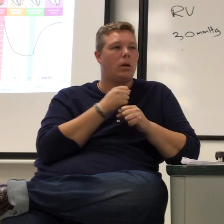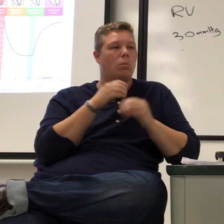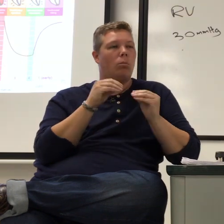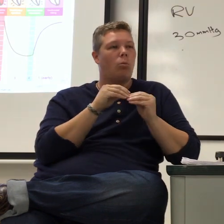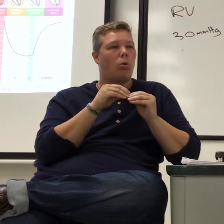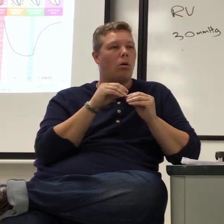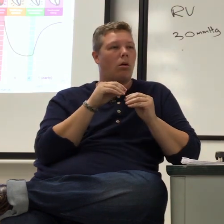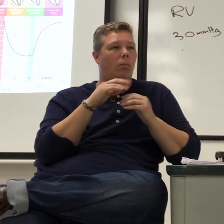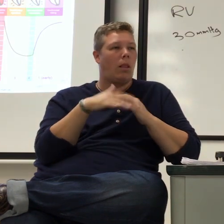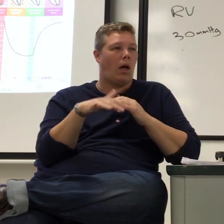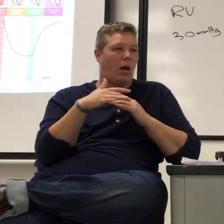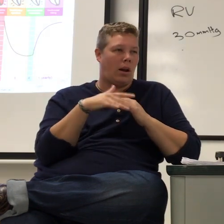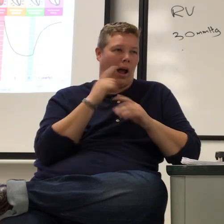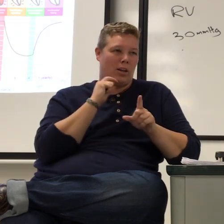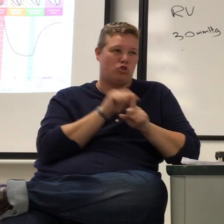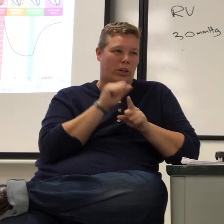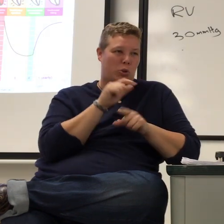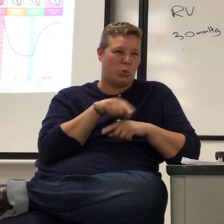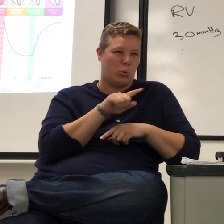I tricked you.